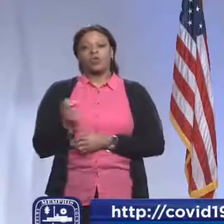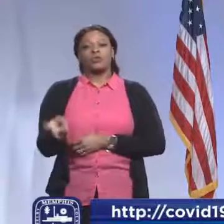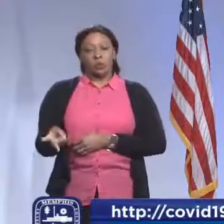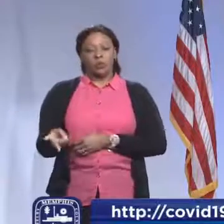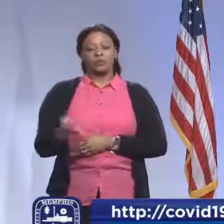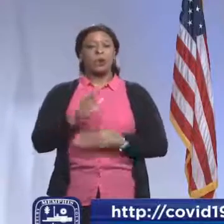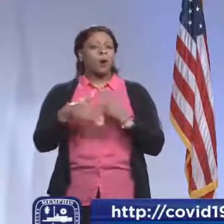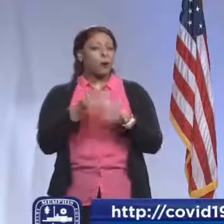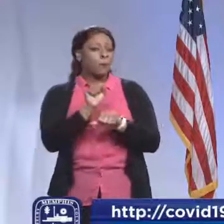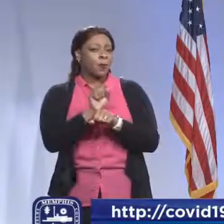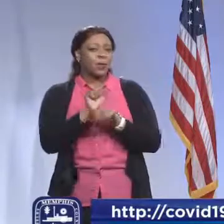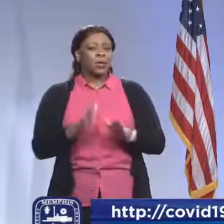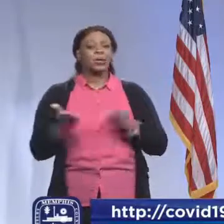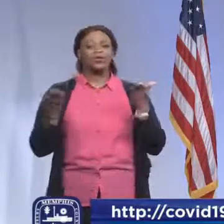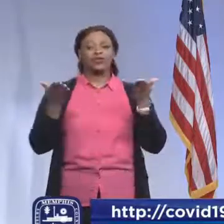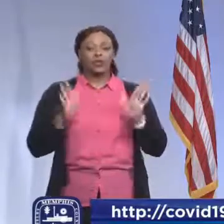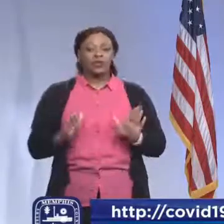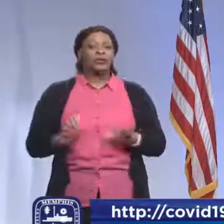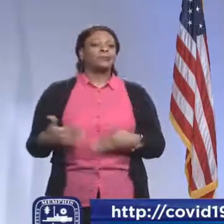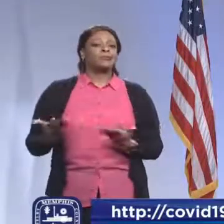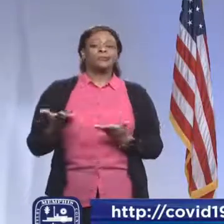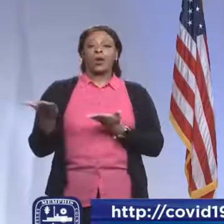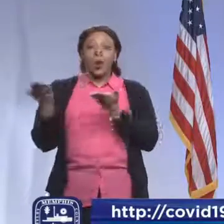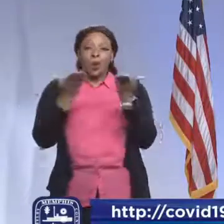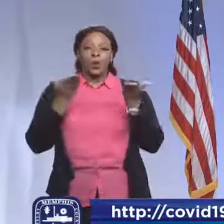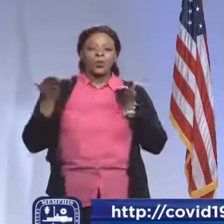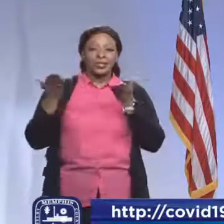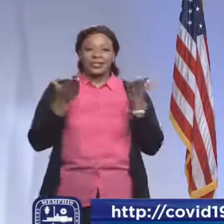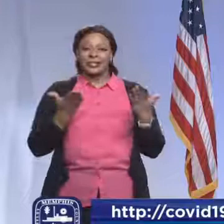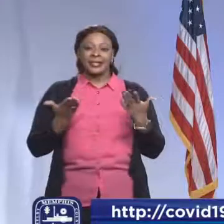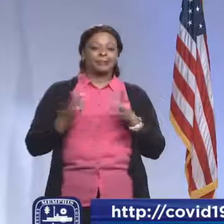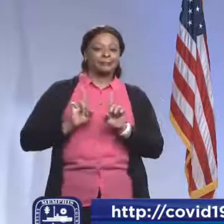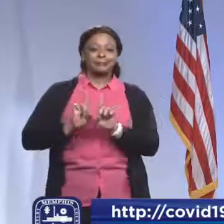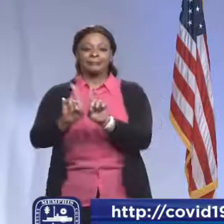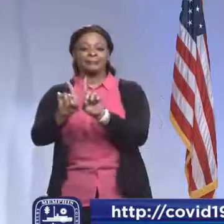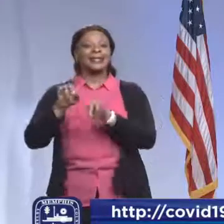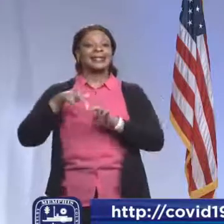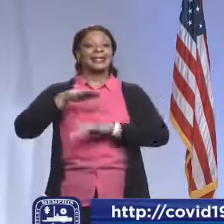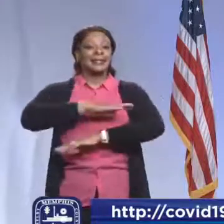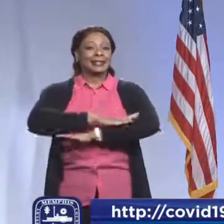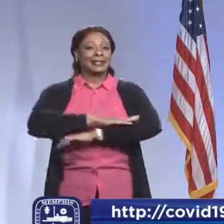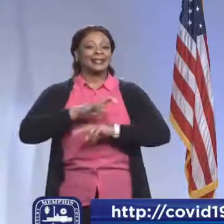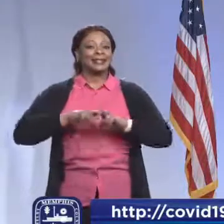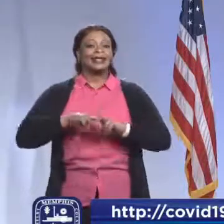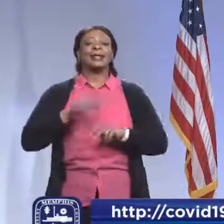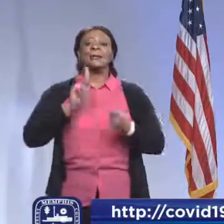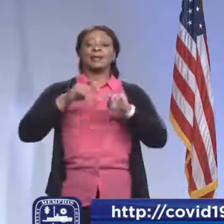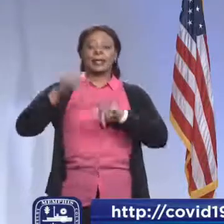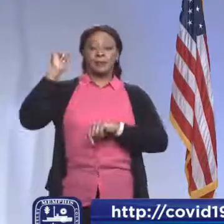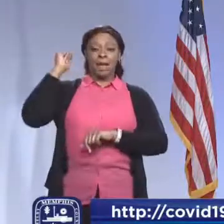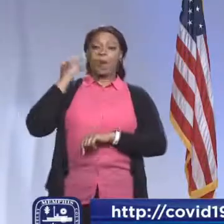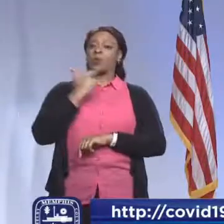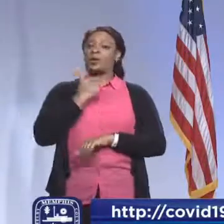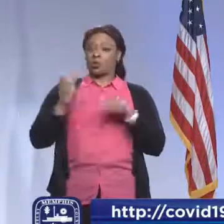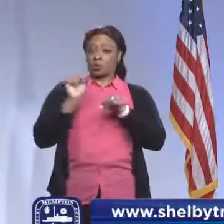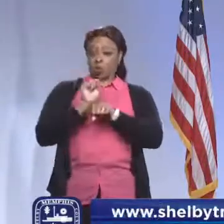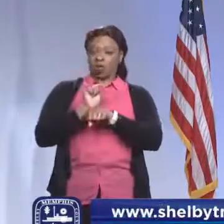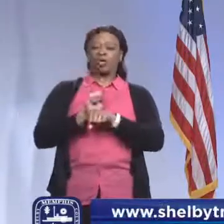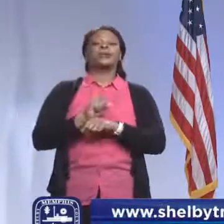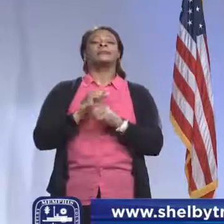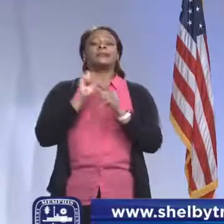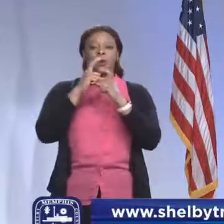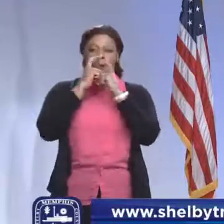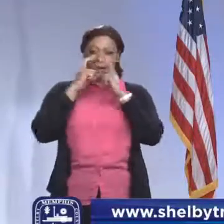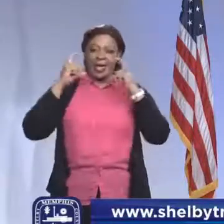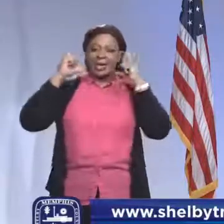All employees, servers, hostesses, and also people in the back of the house in restaurants should have on masks that cover their nose and their